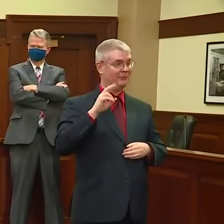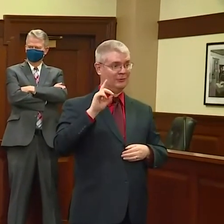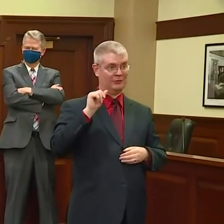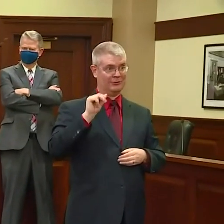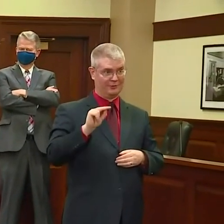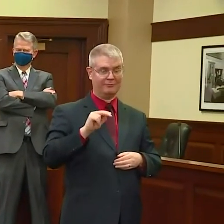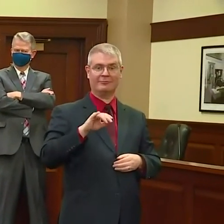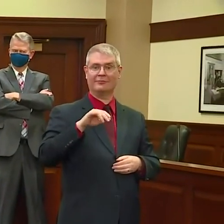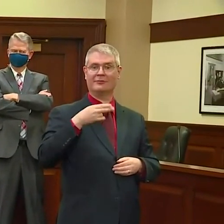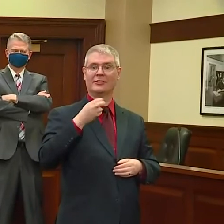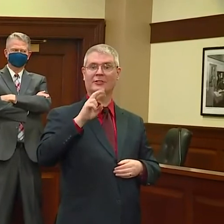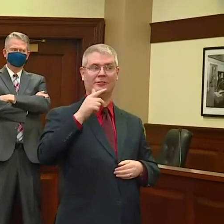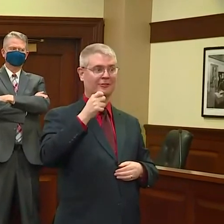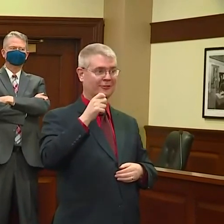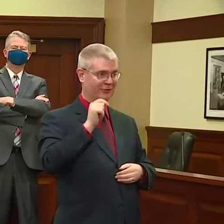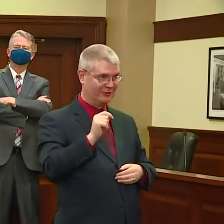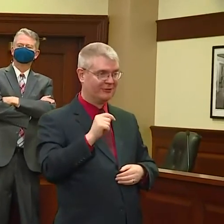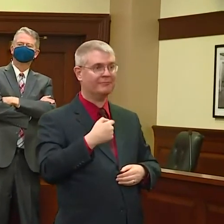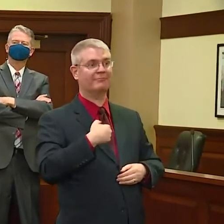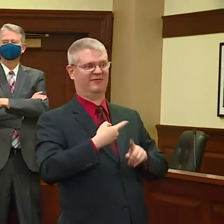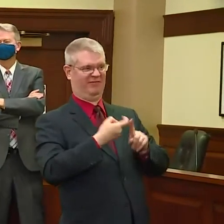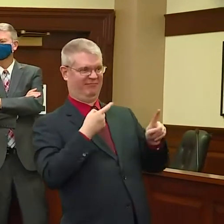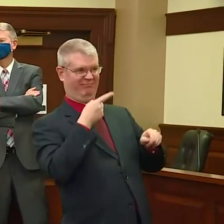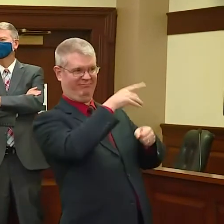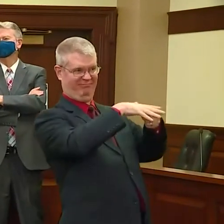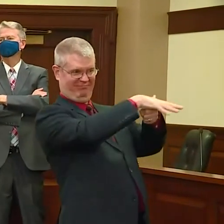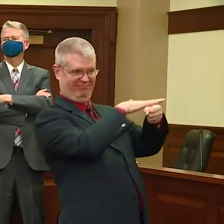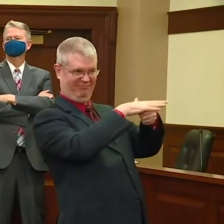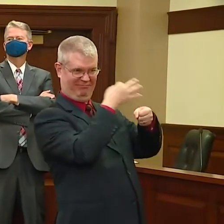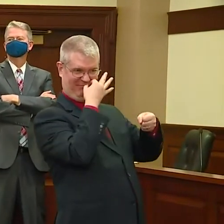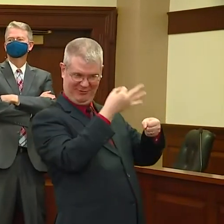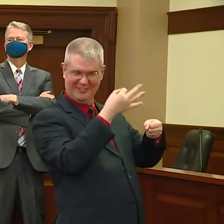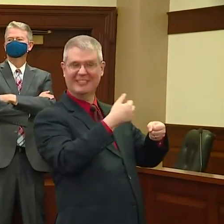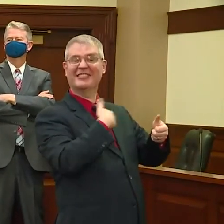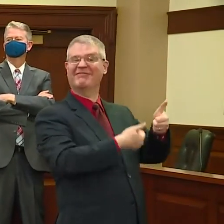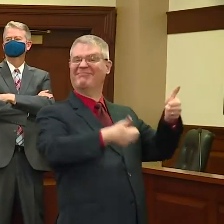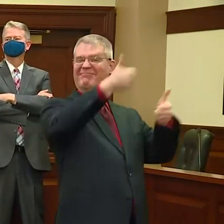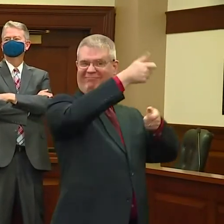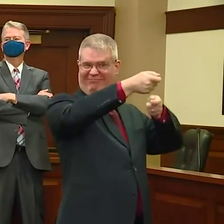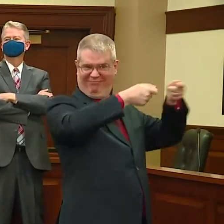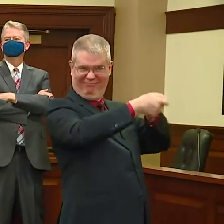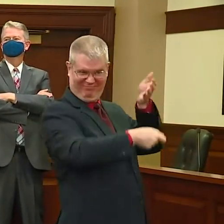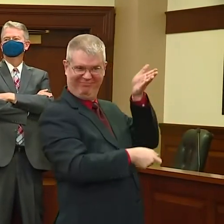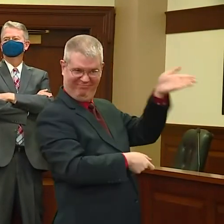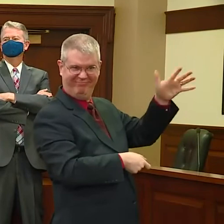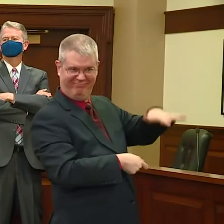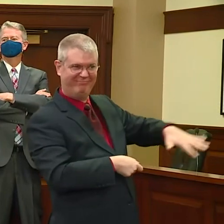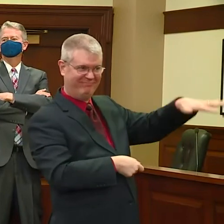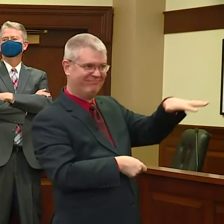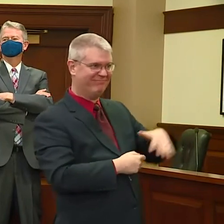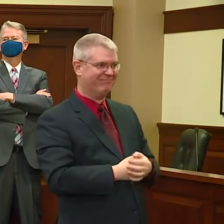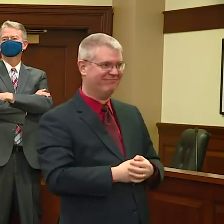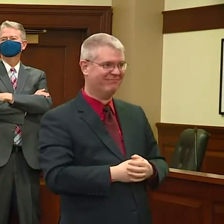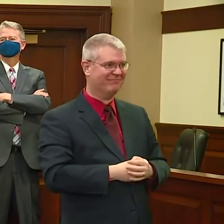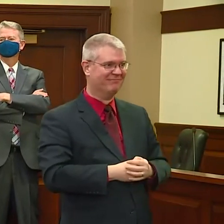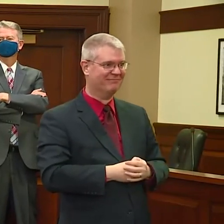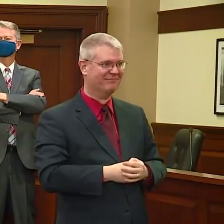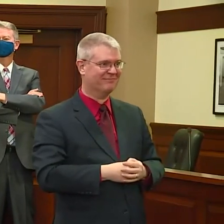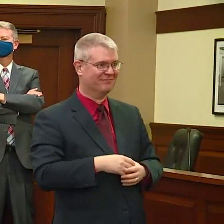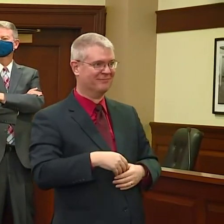happy to be joining you today from the southeast region of the state. We are a 205-bed level 2 trauma